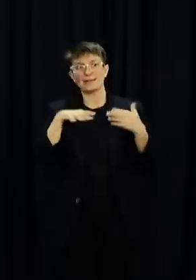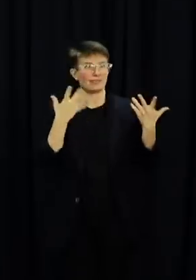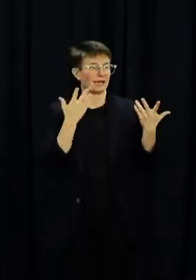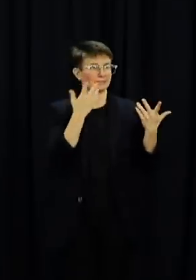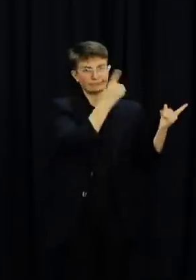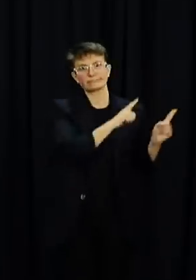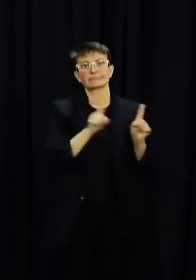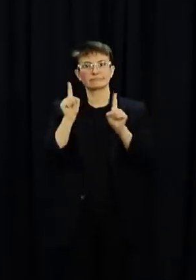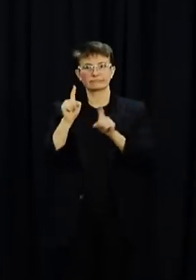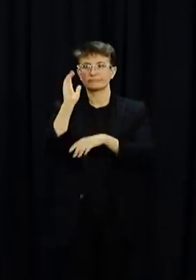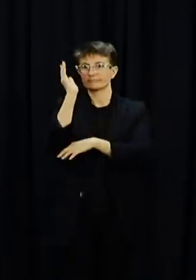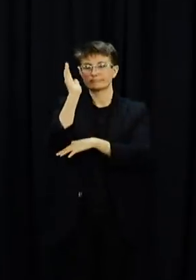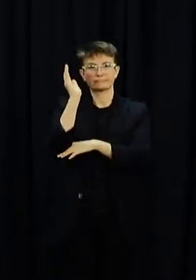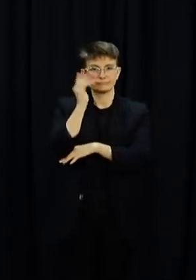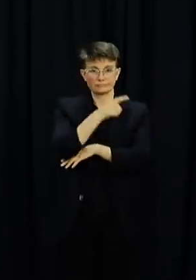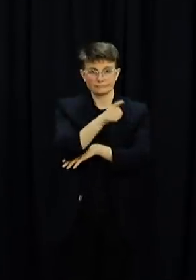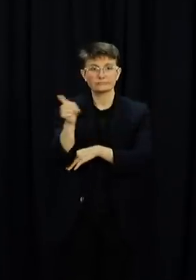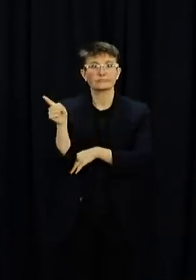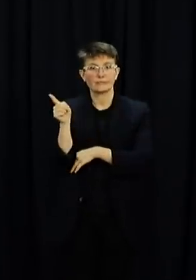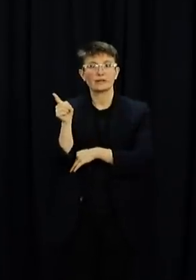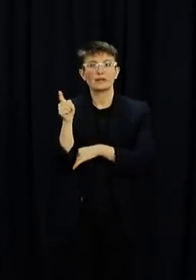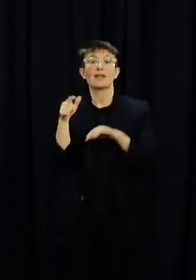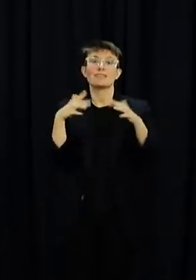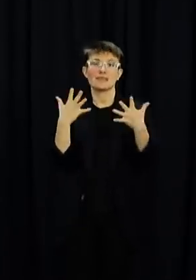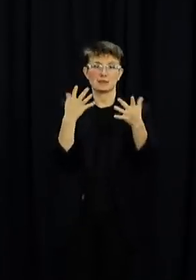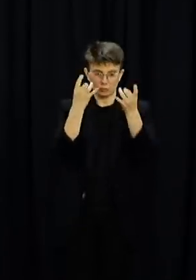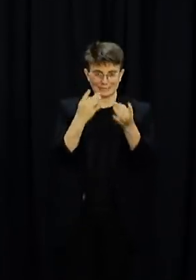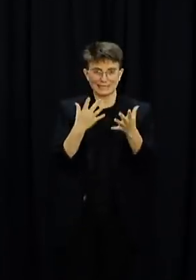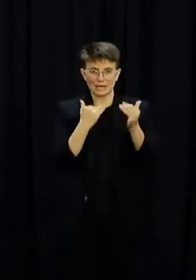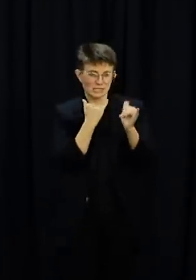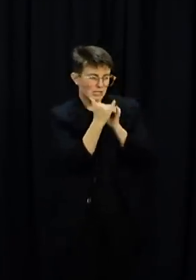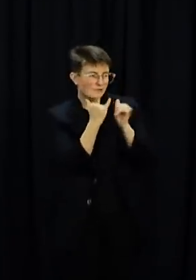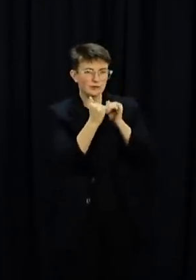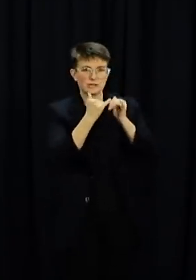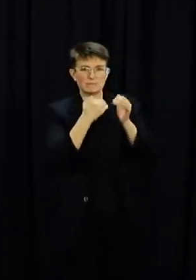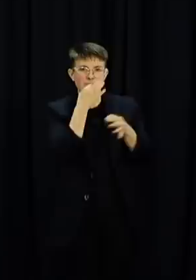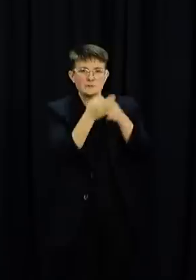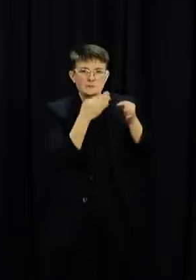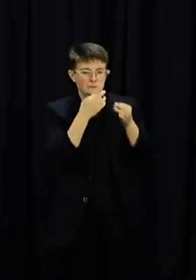of course, a range of interviews. Those interviews then bring in that extra information about